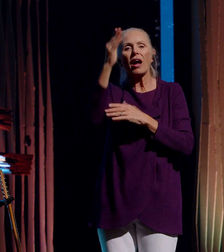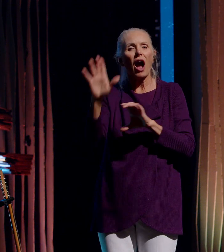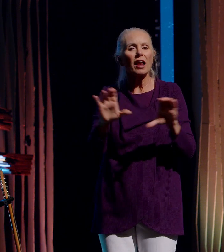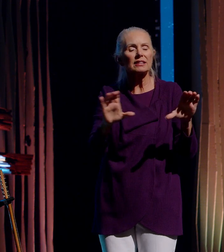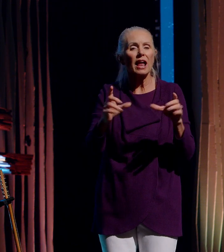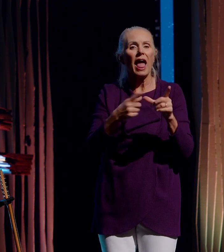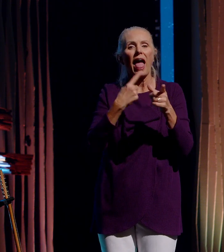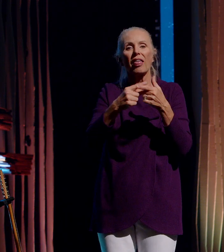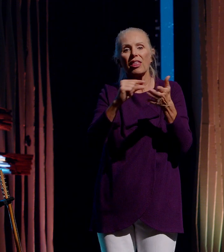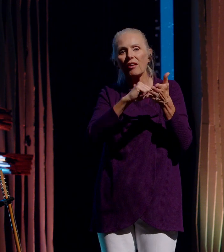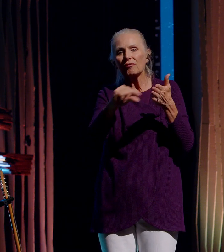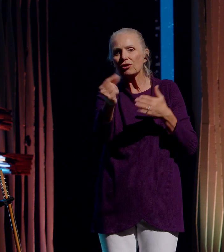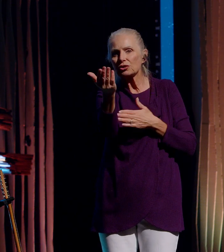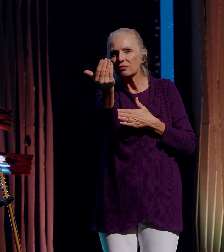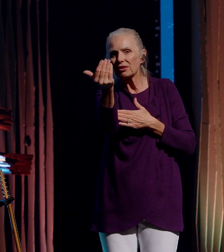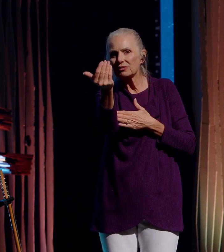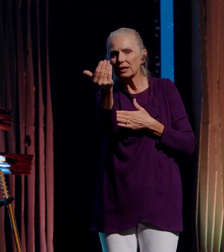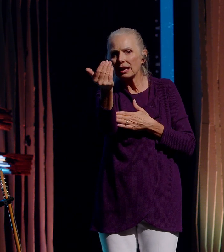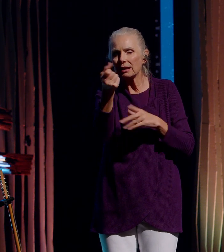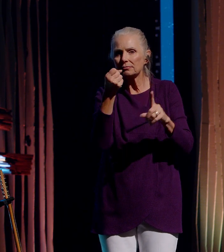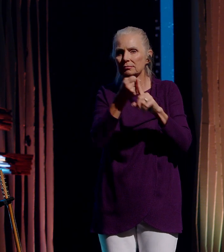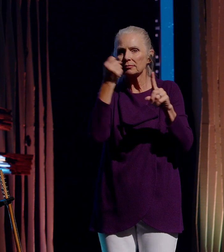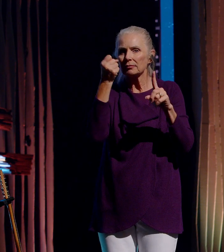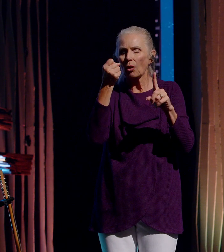then verse 15, right? Let's look at it.